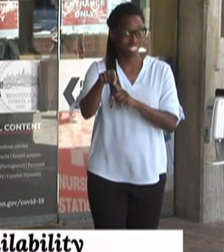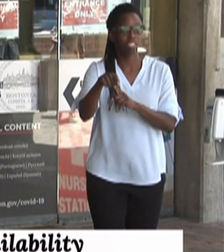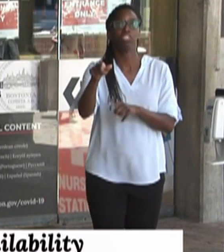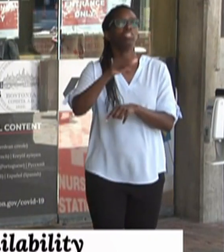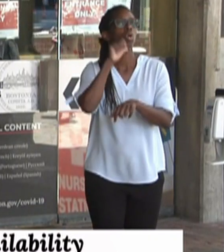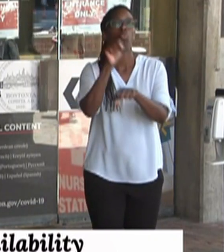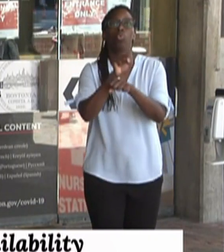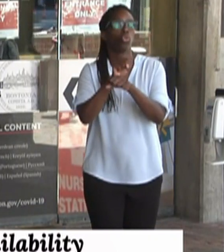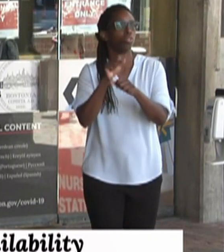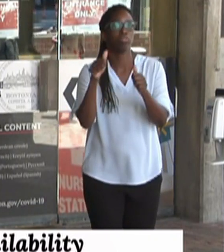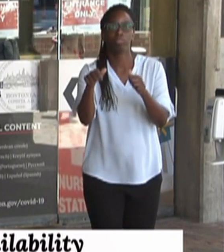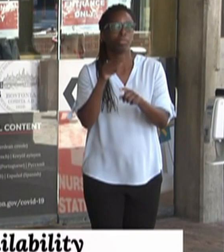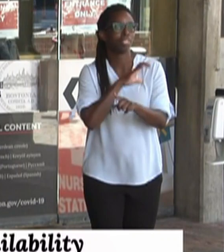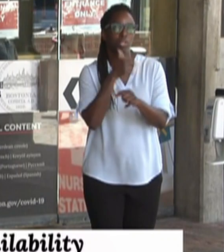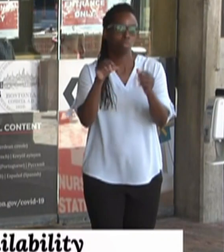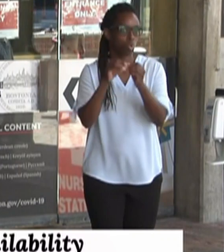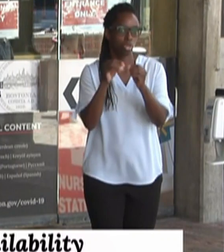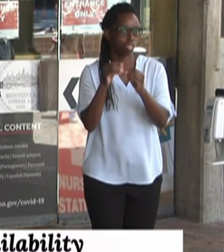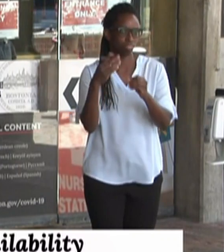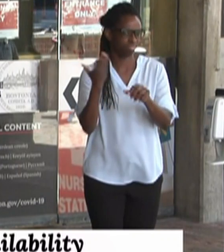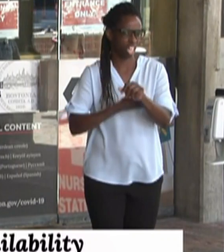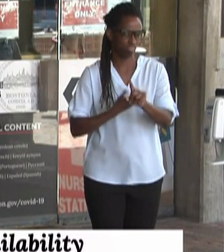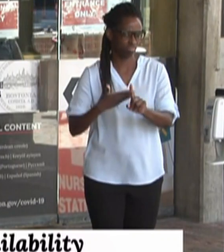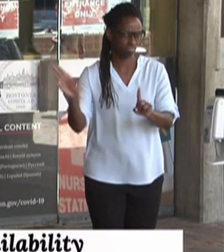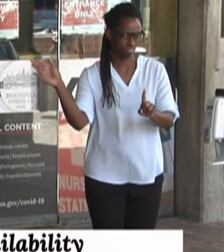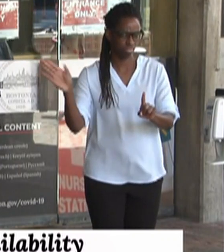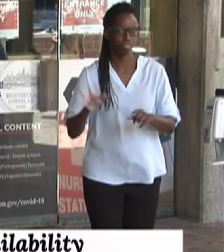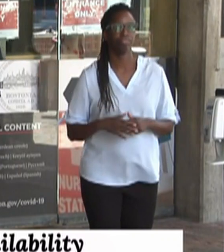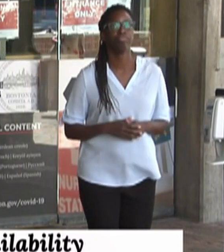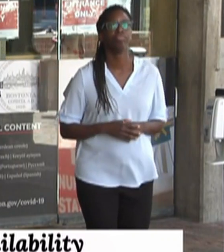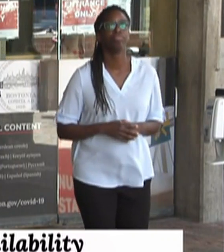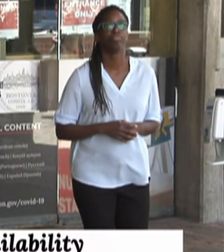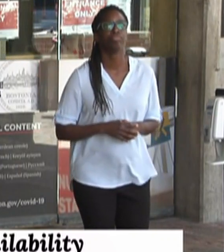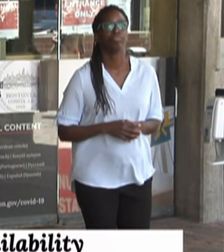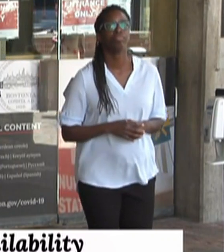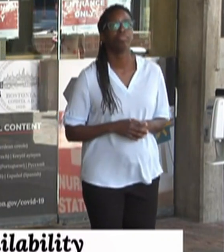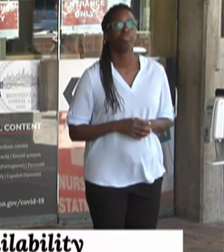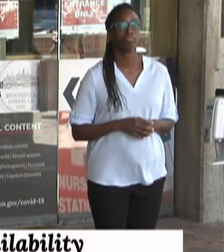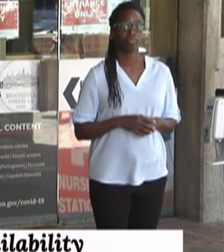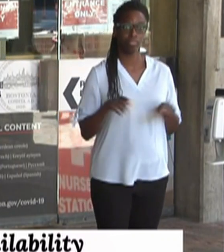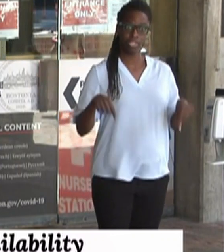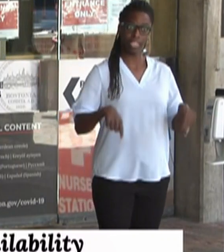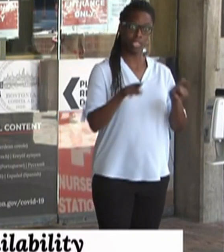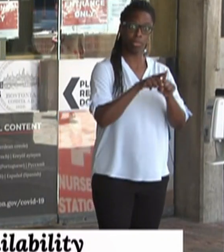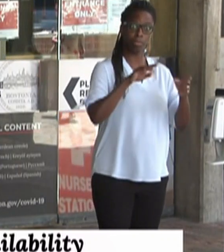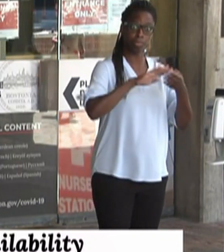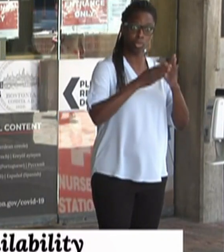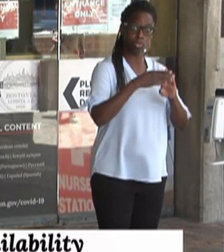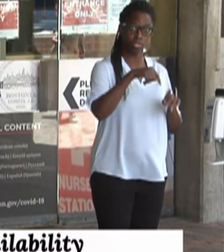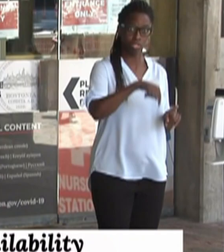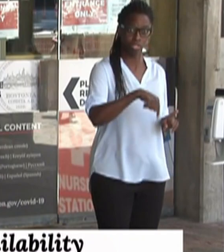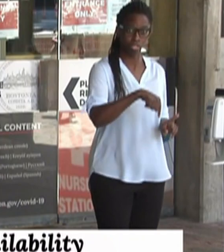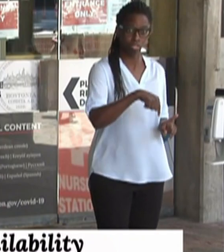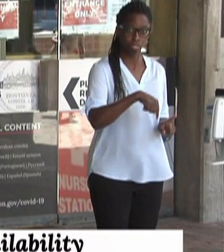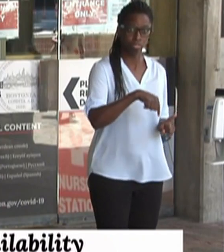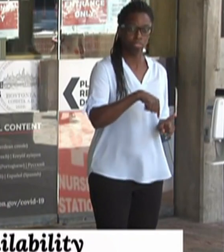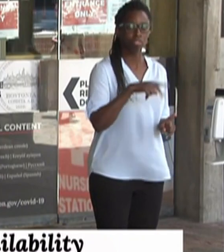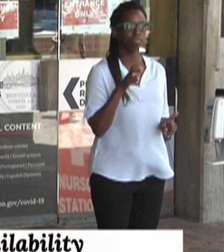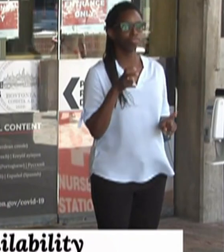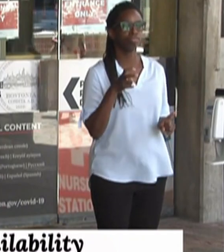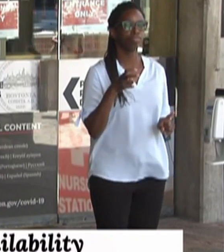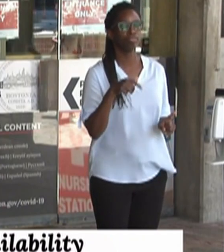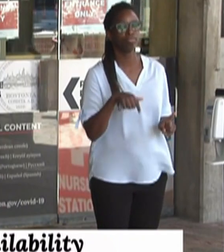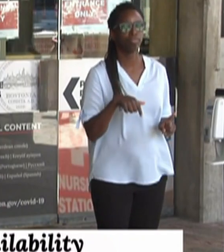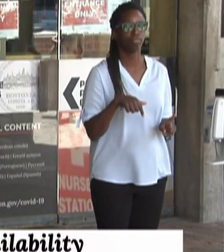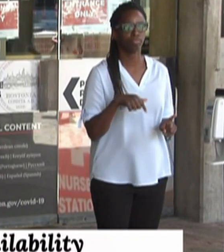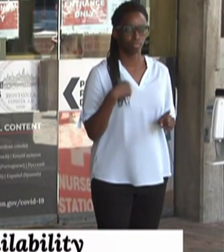academy. But as a community, we have to look deep inside of ourselves, and we have to continue to